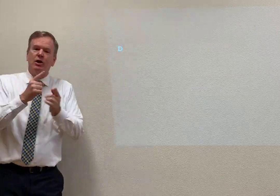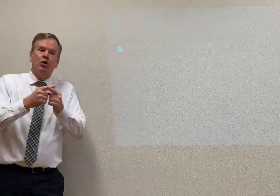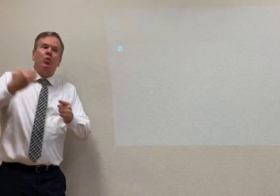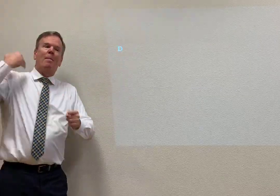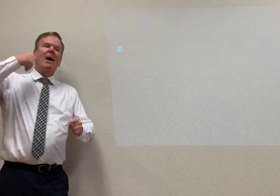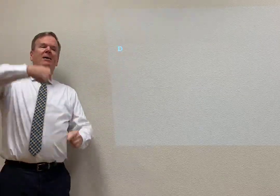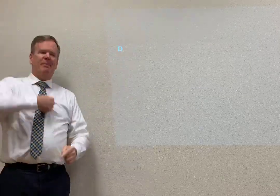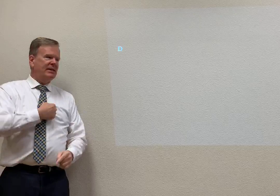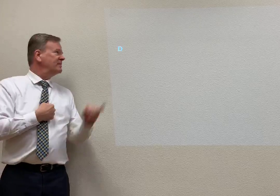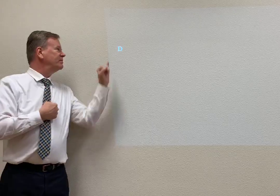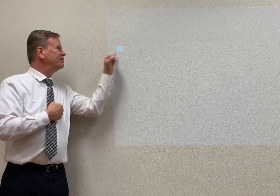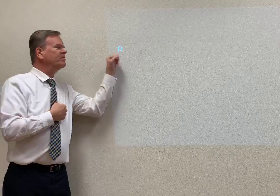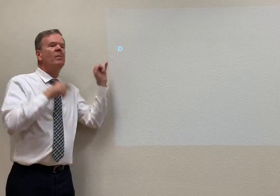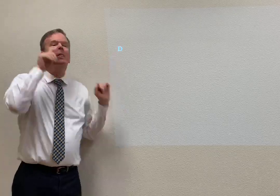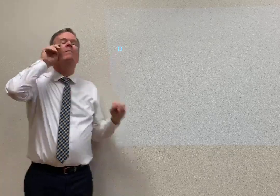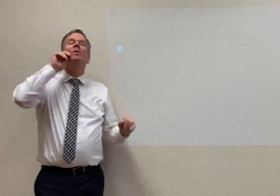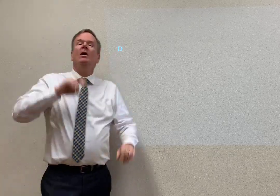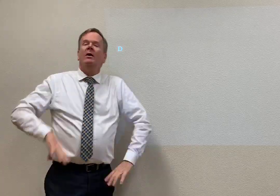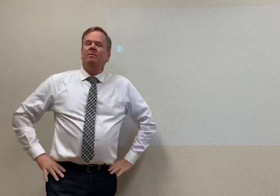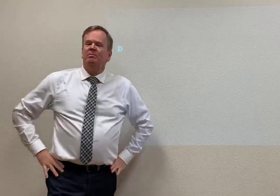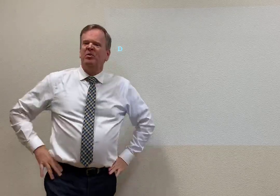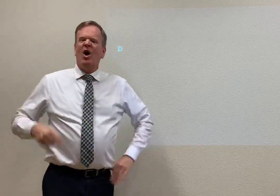I put down a D to remind me.